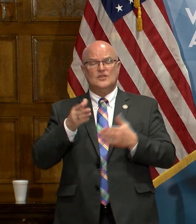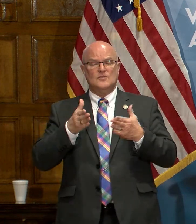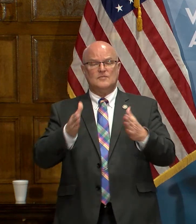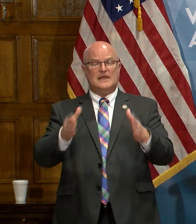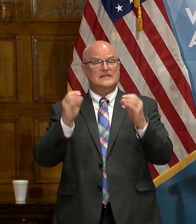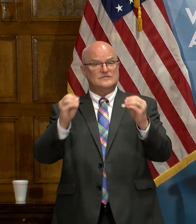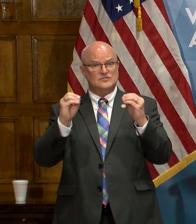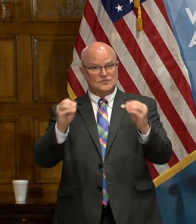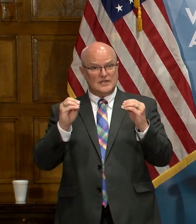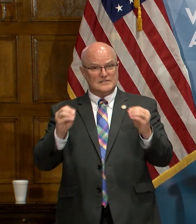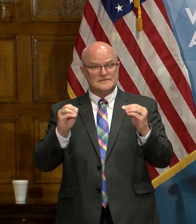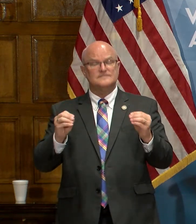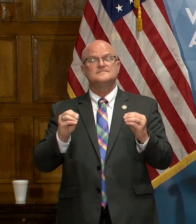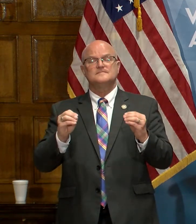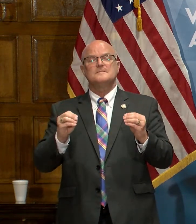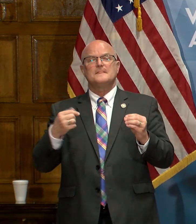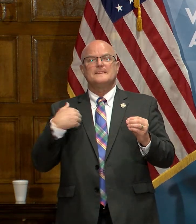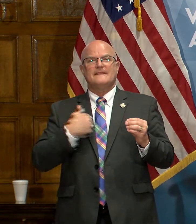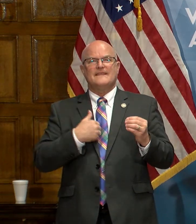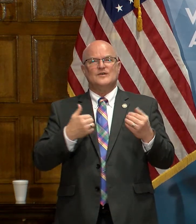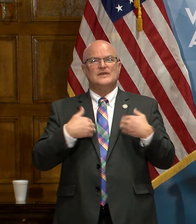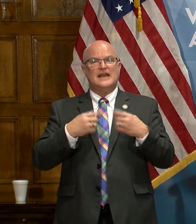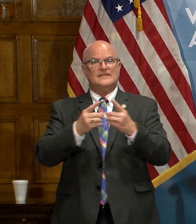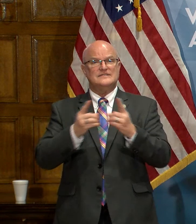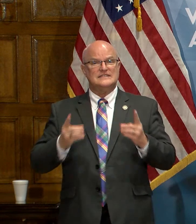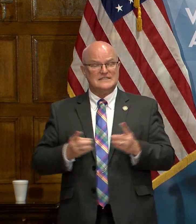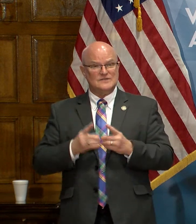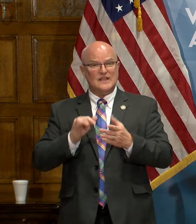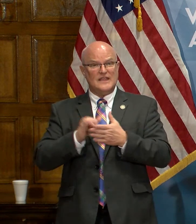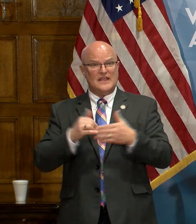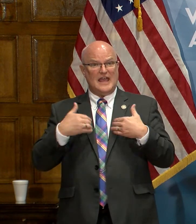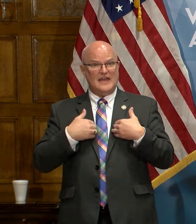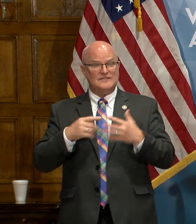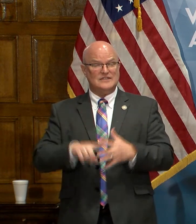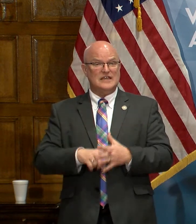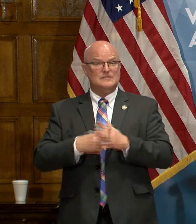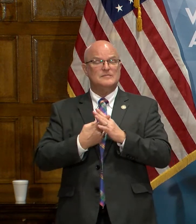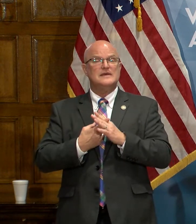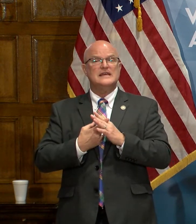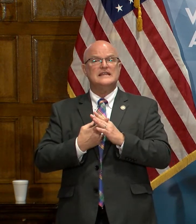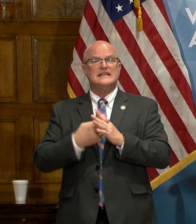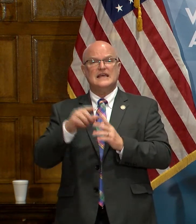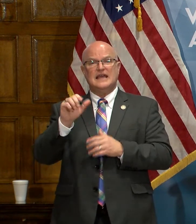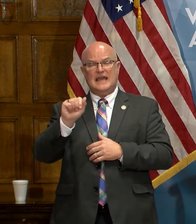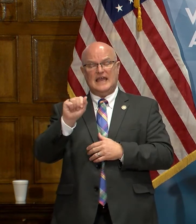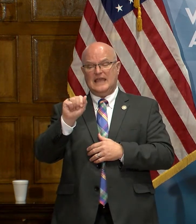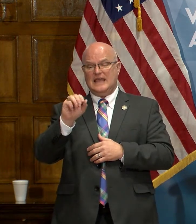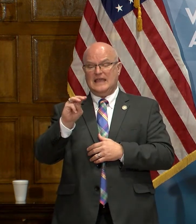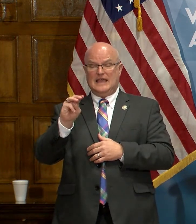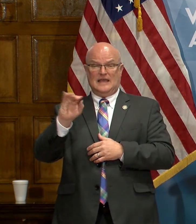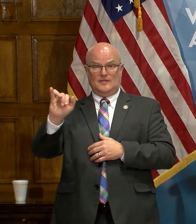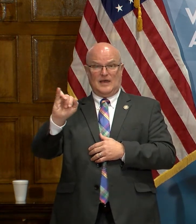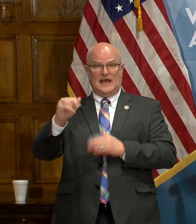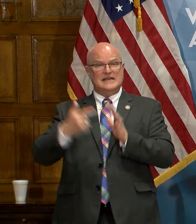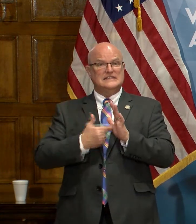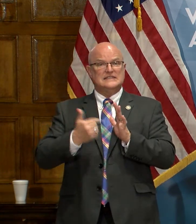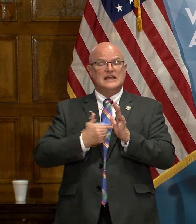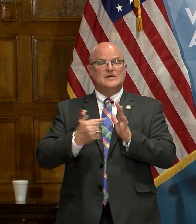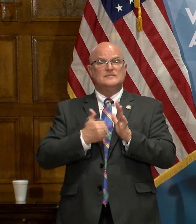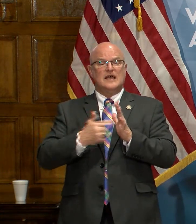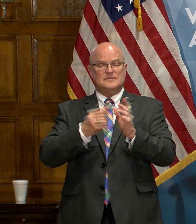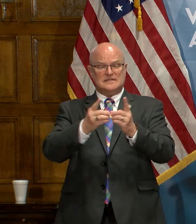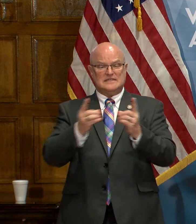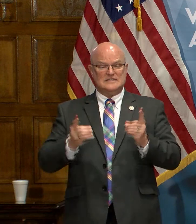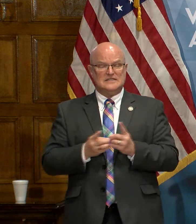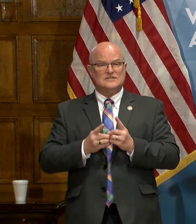instruction. We have districts that are having to implement AMI, sometimes at the district level, sometimes with